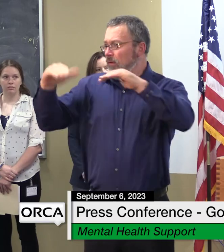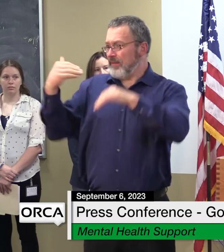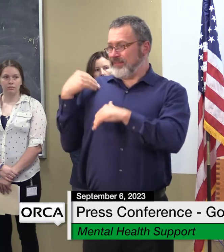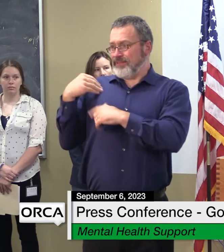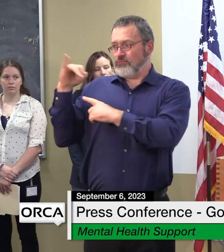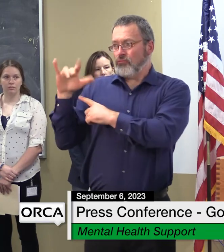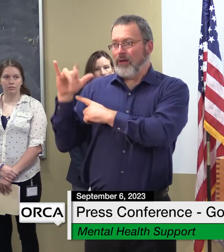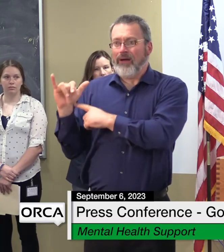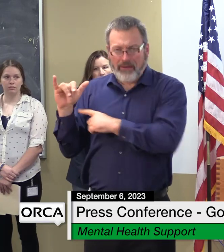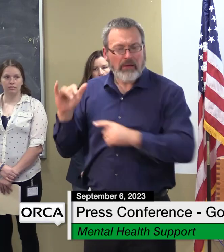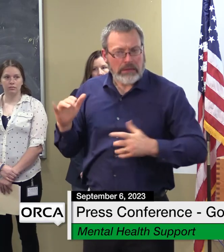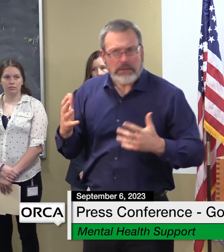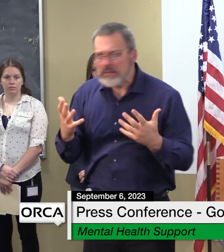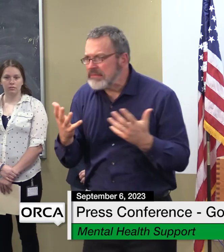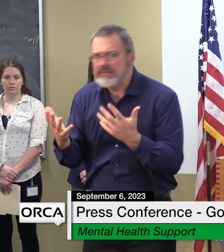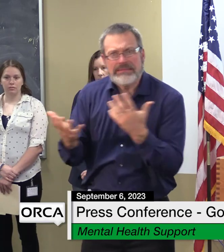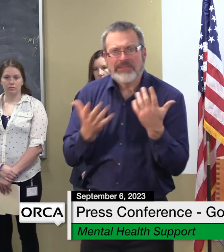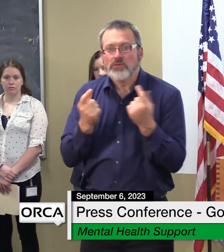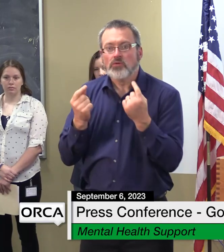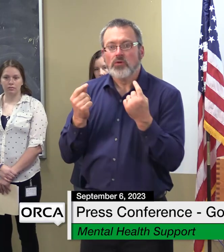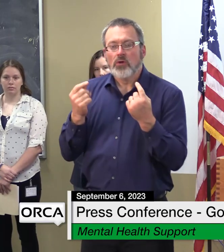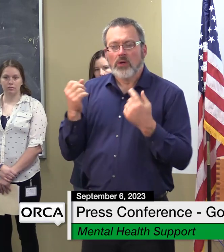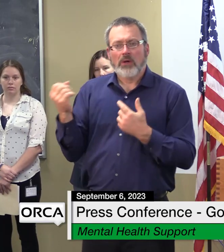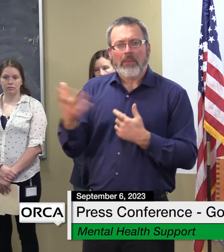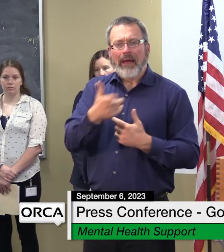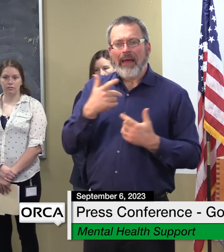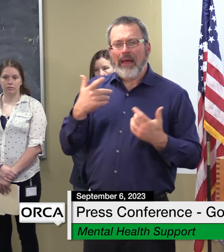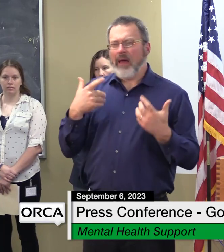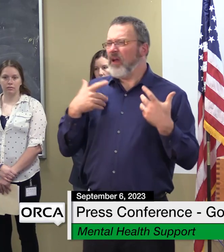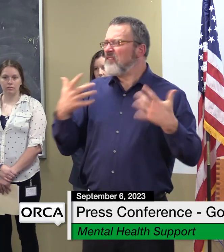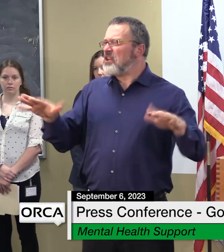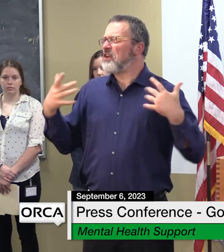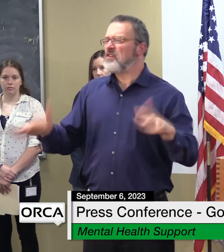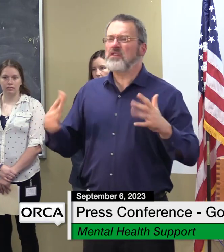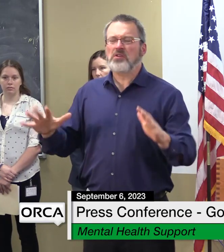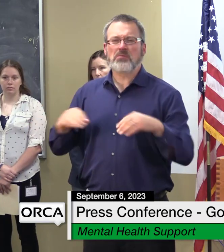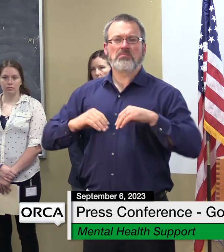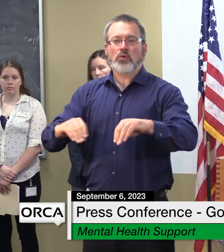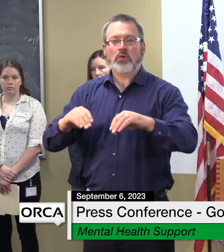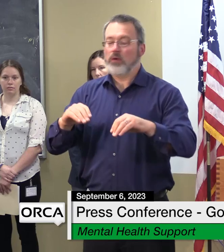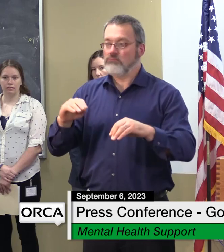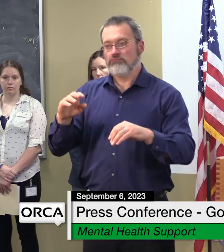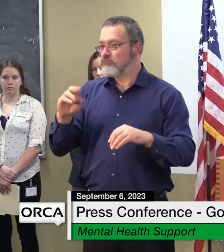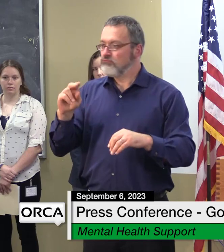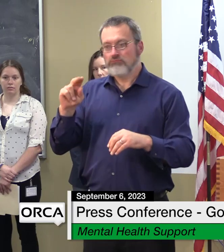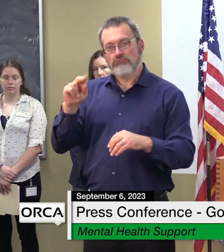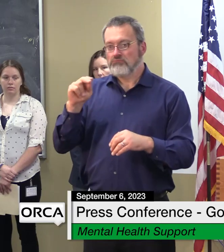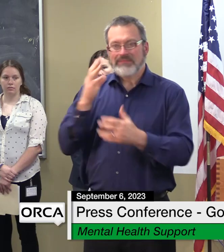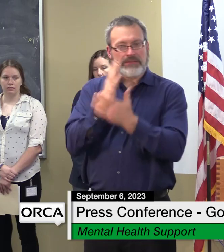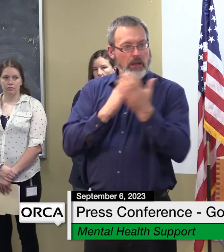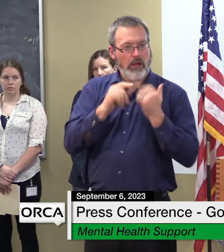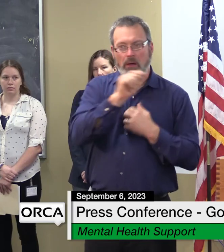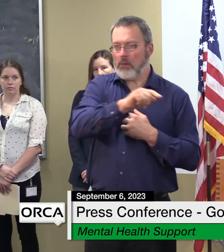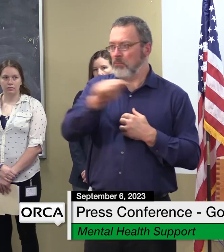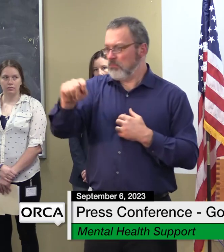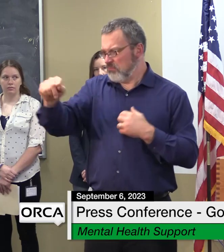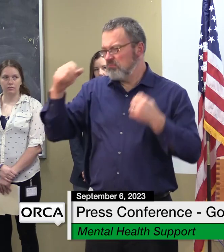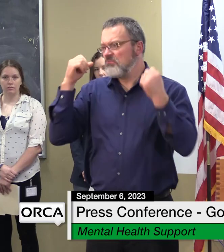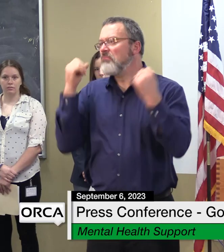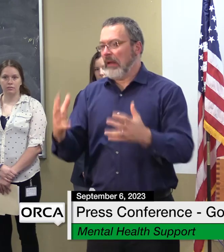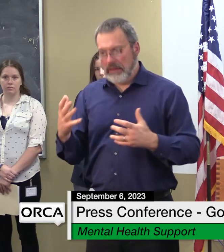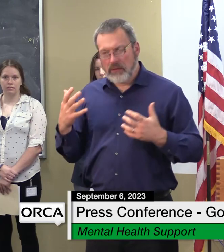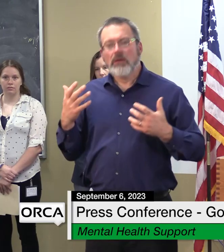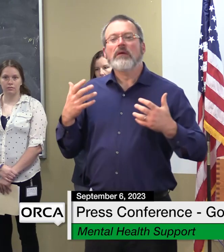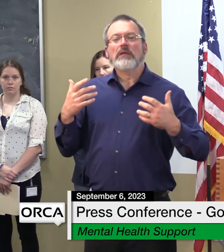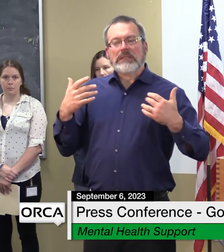know for many, this may seem like a thing of the past, but there's still hundreds, if not thousands, of our fellow Vermonters living with it